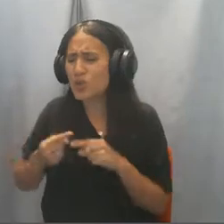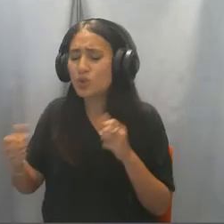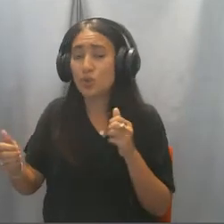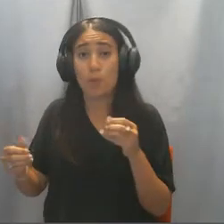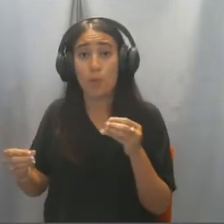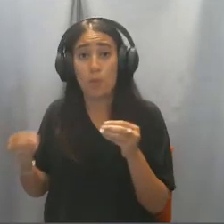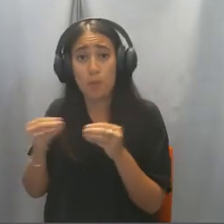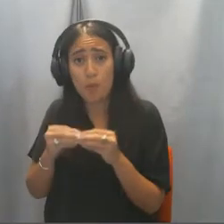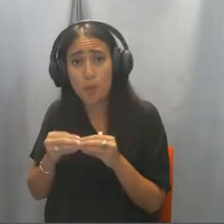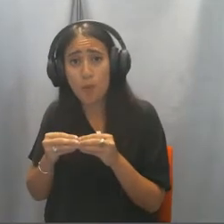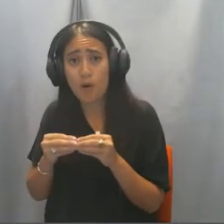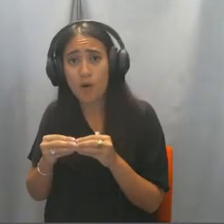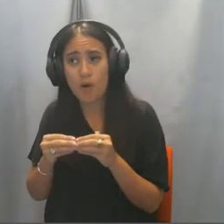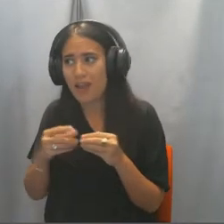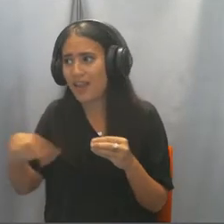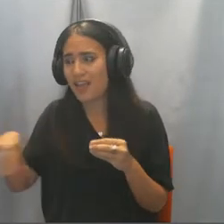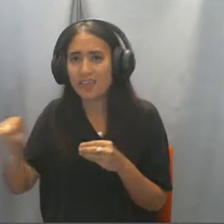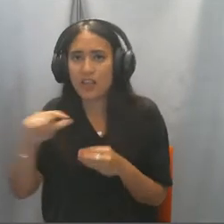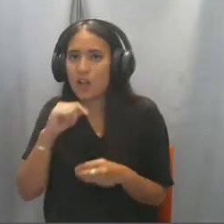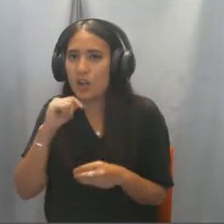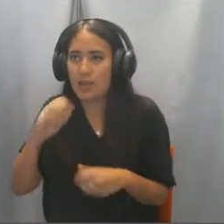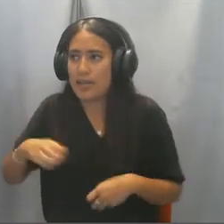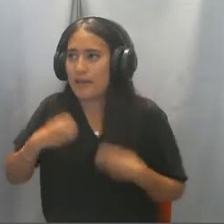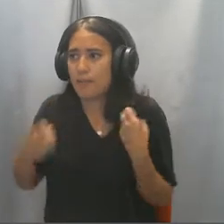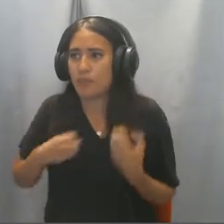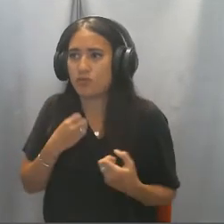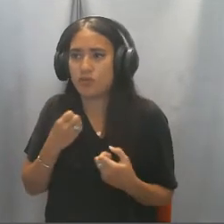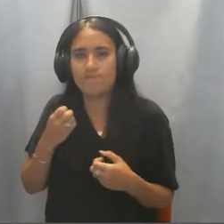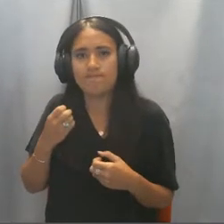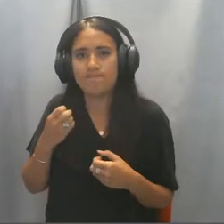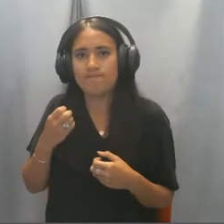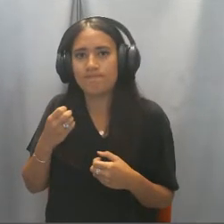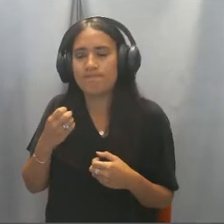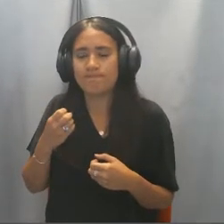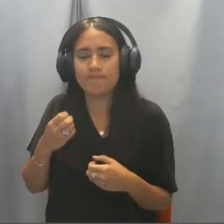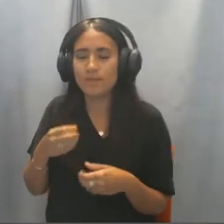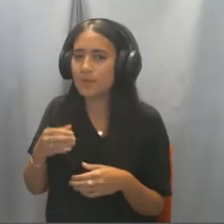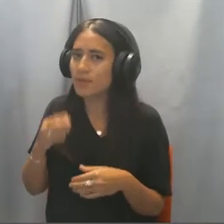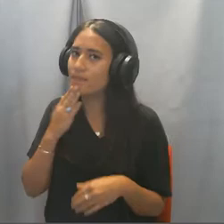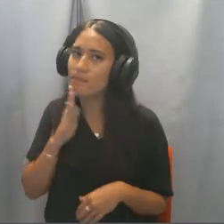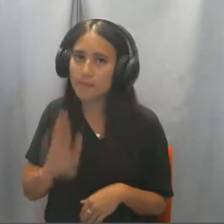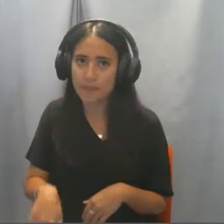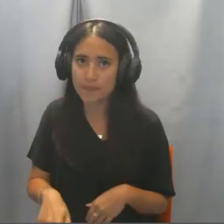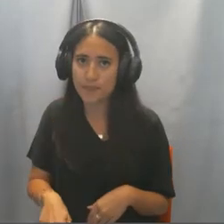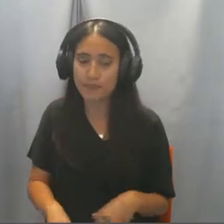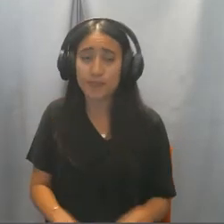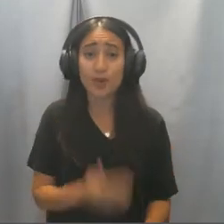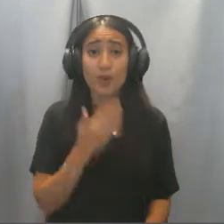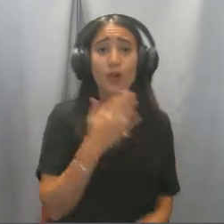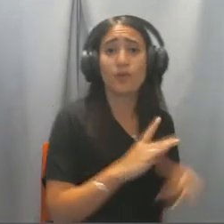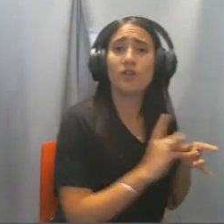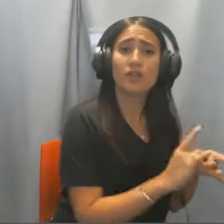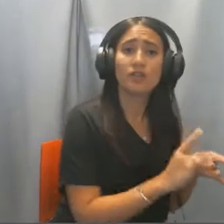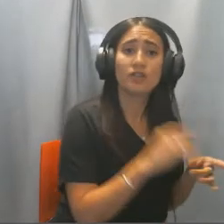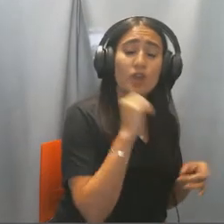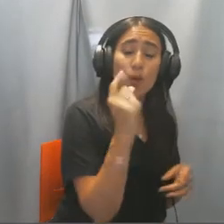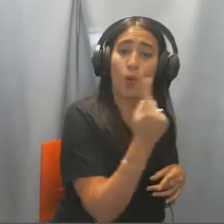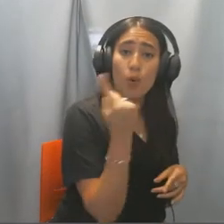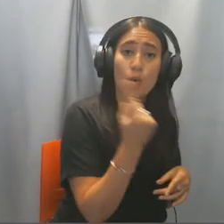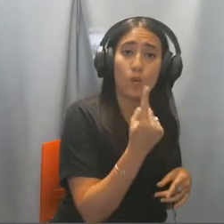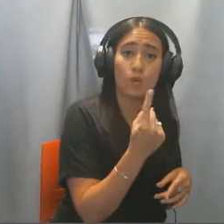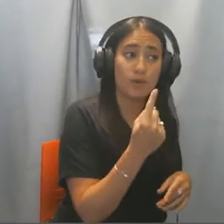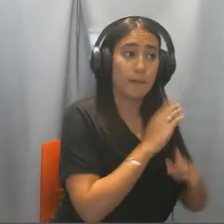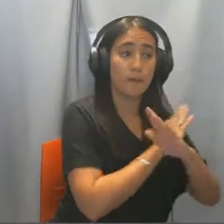big lesson that we learn about relationships and our health is that good relationships don't just protect our bodies, they protect